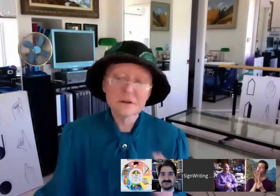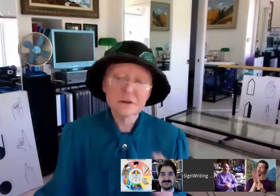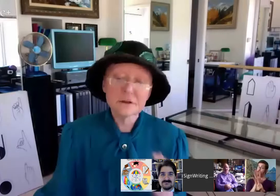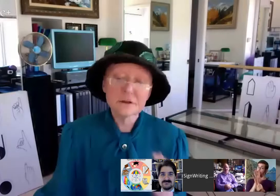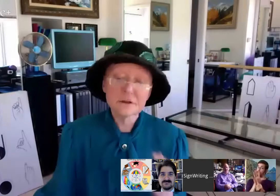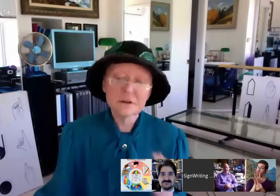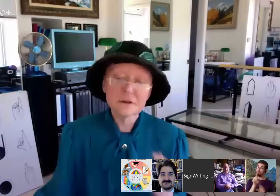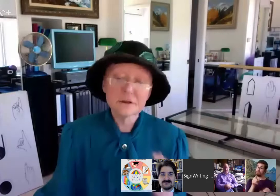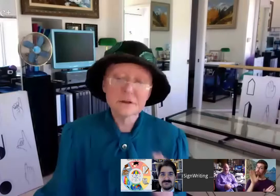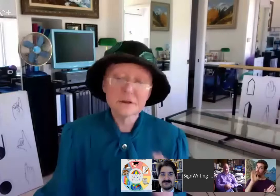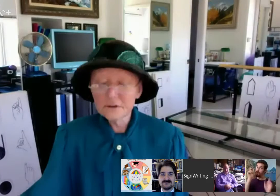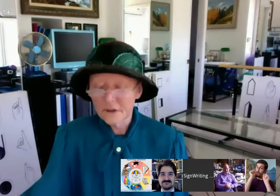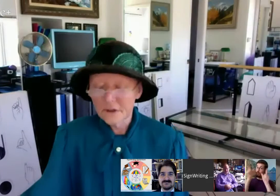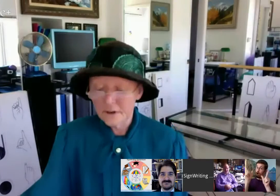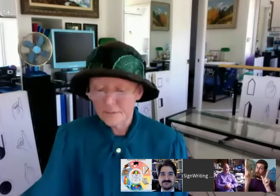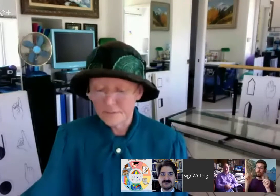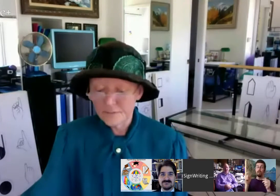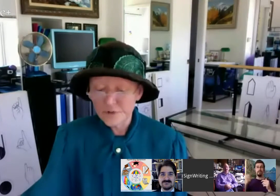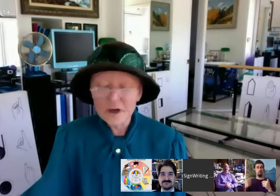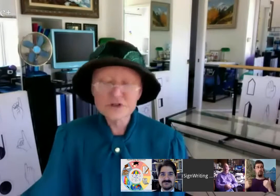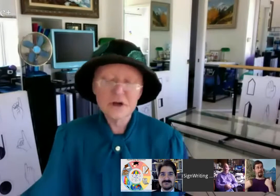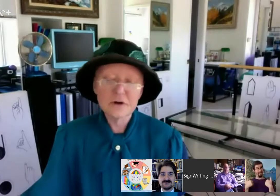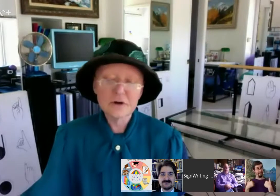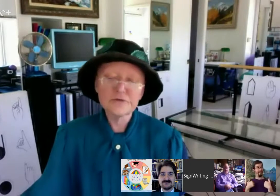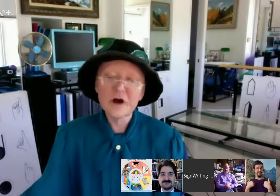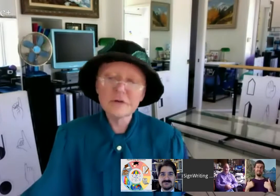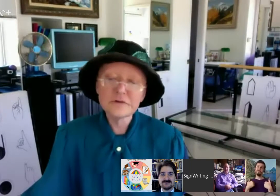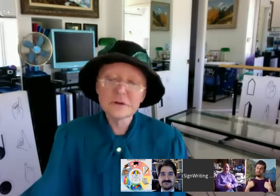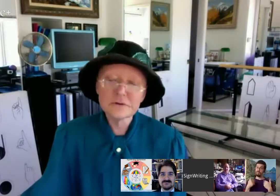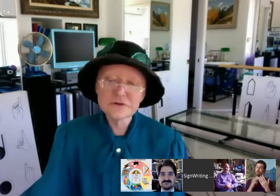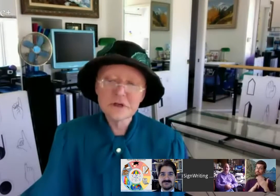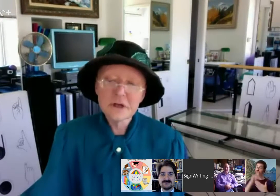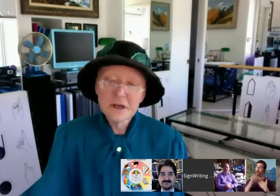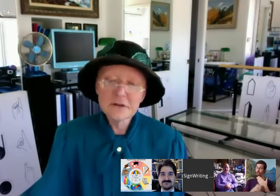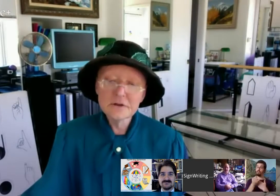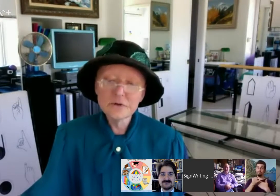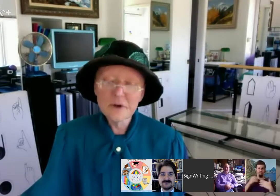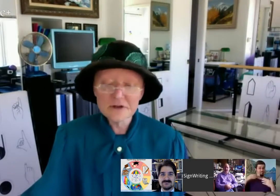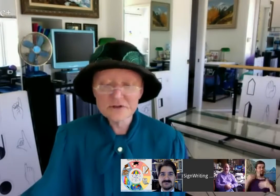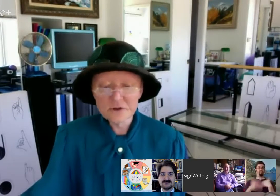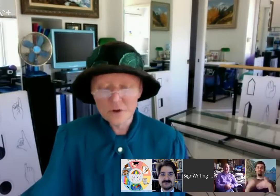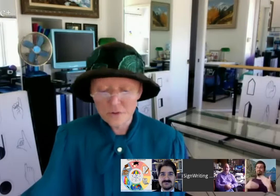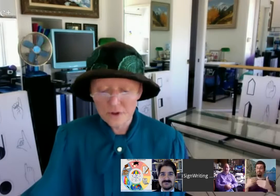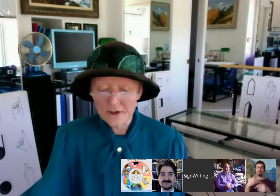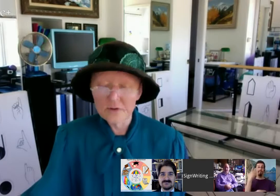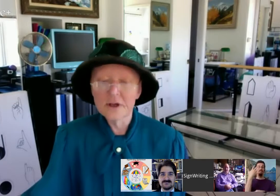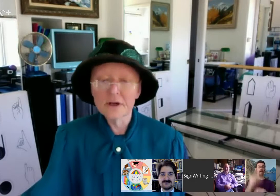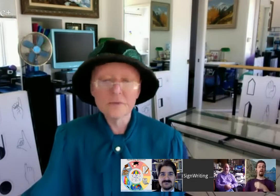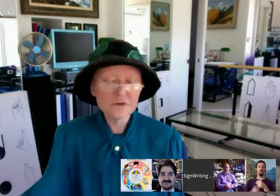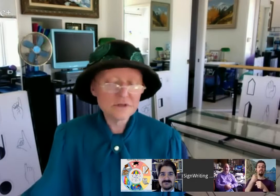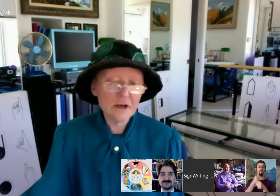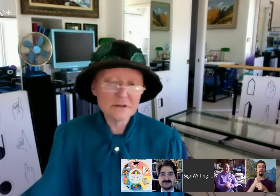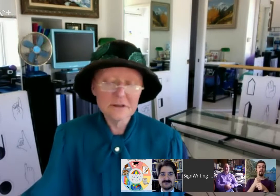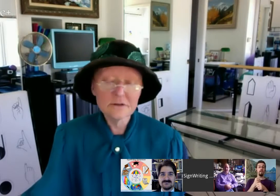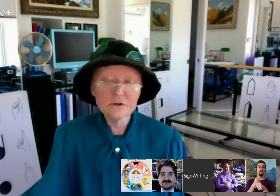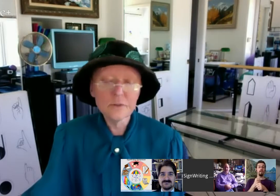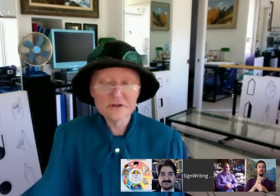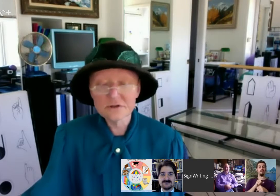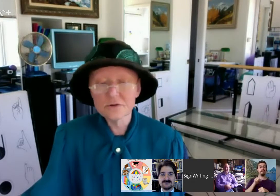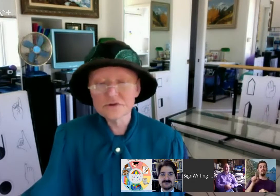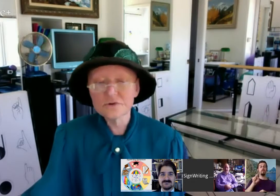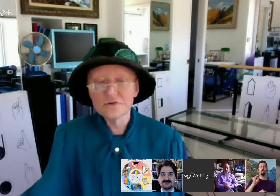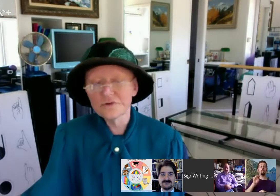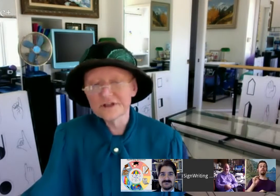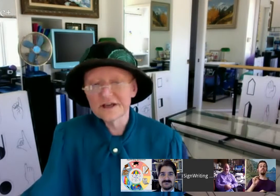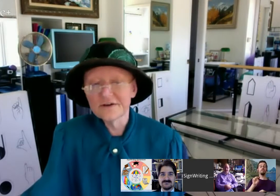had a real project for 5 years in the New Mexico area. It was not the